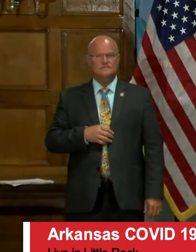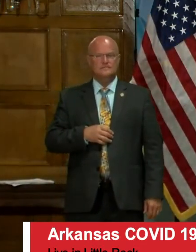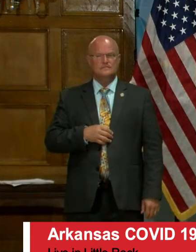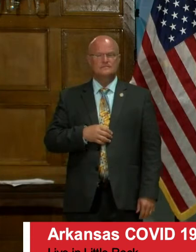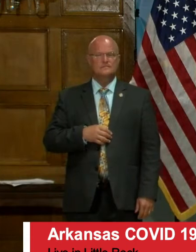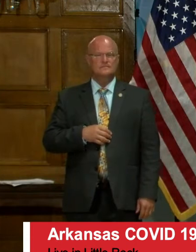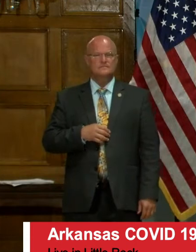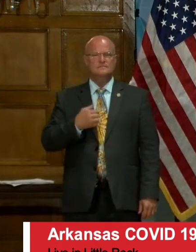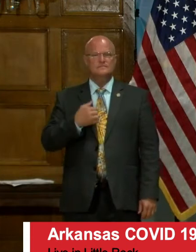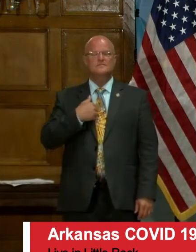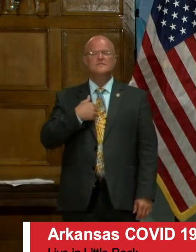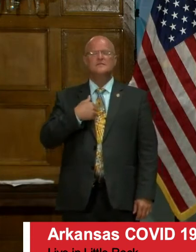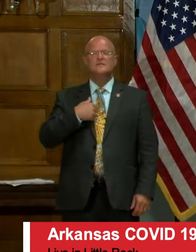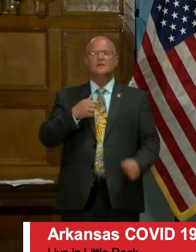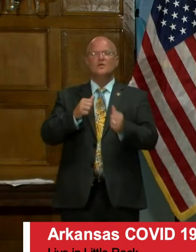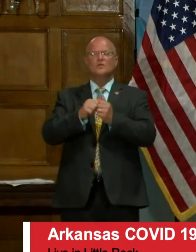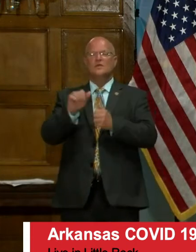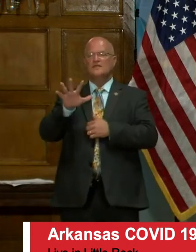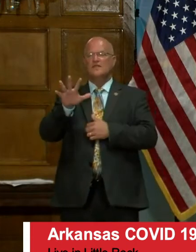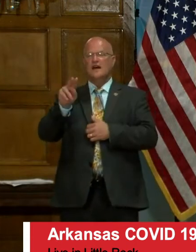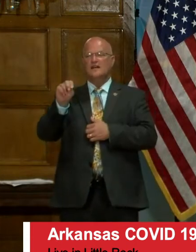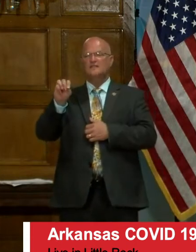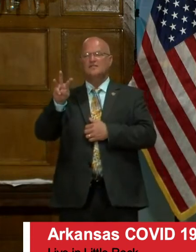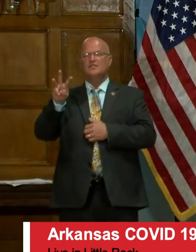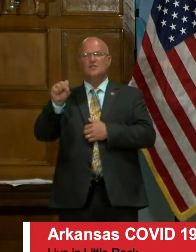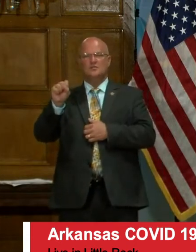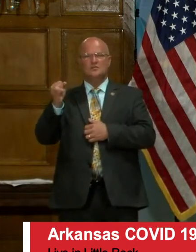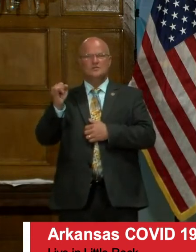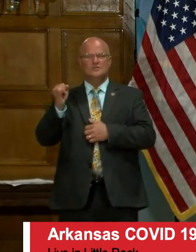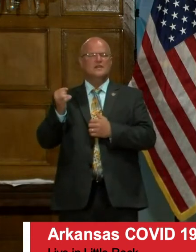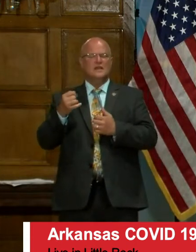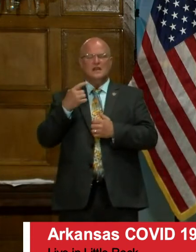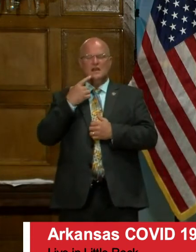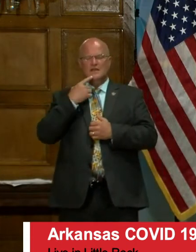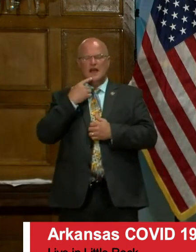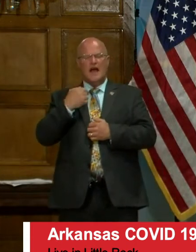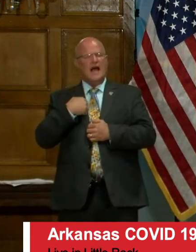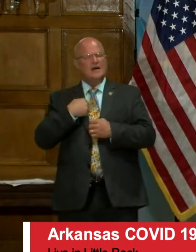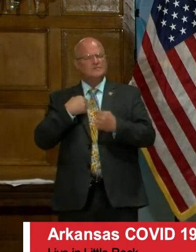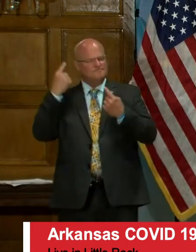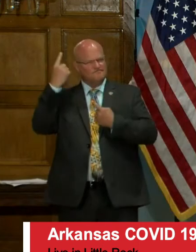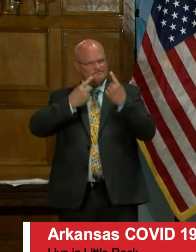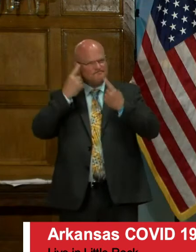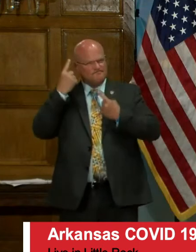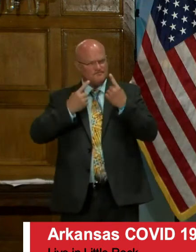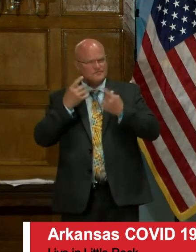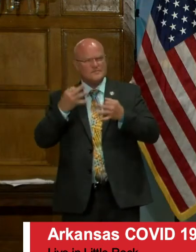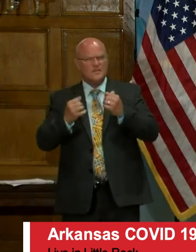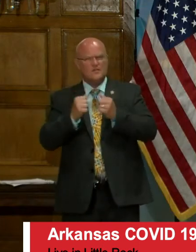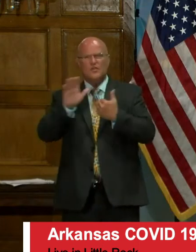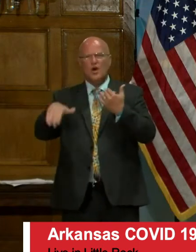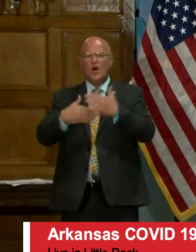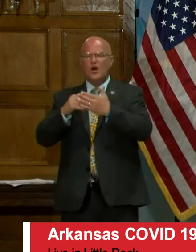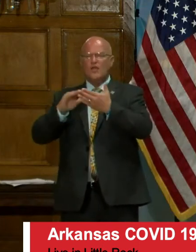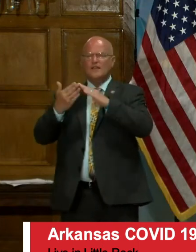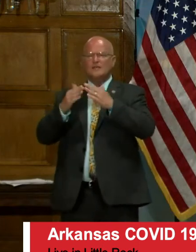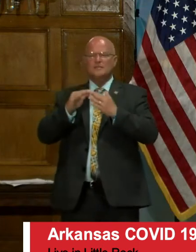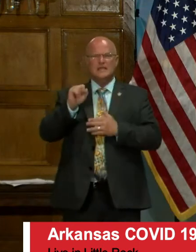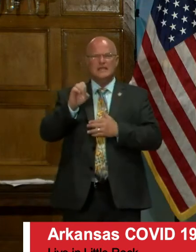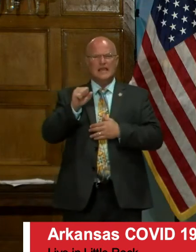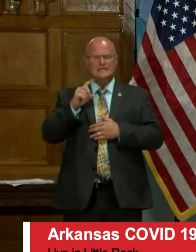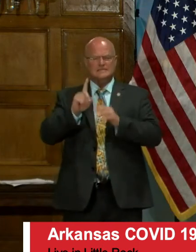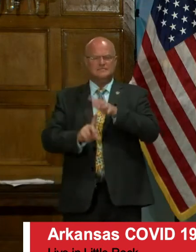Hi, Governor. This is Tiffany Lee with 5 News. Kind of going off of what she said, I was wondering if, with all the community